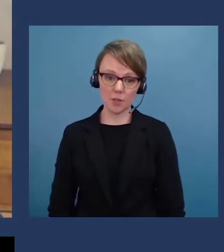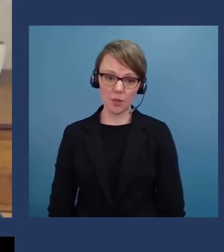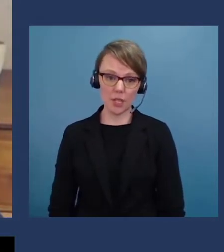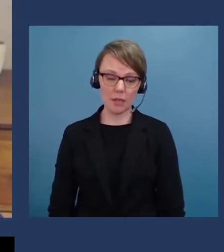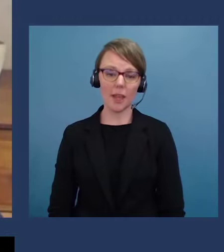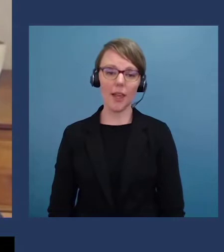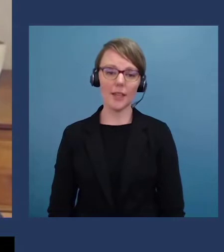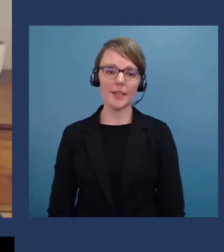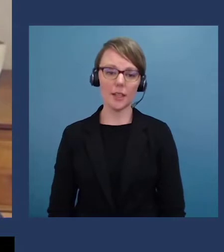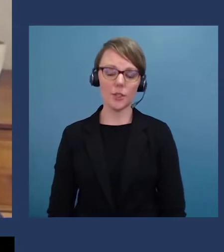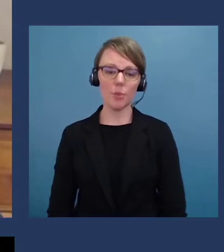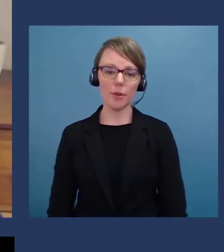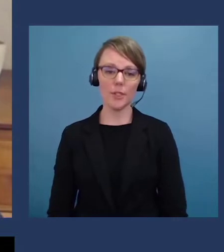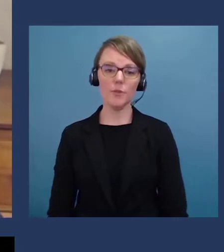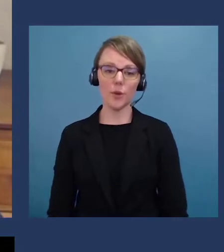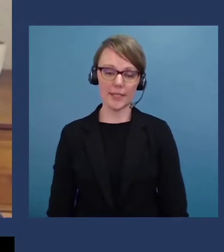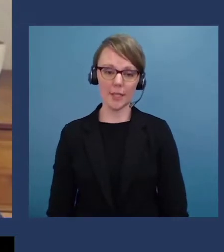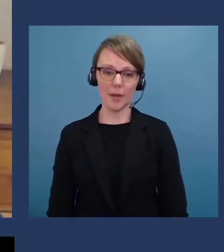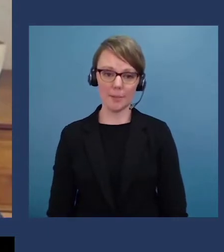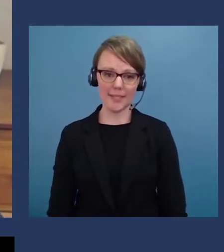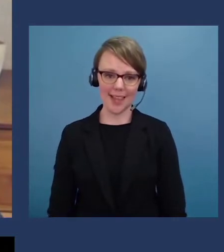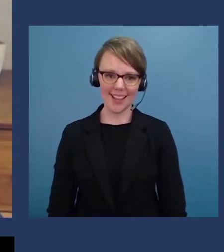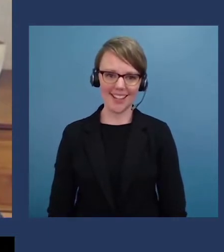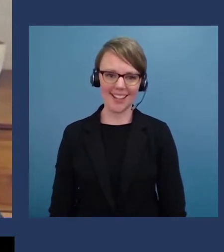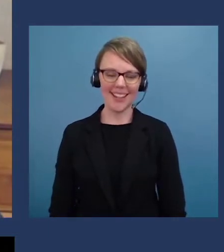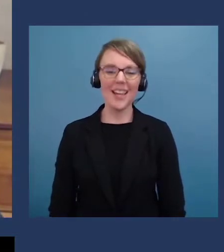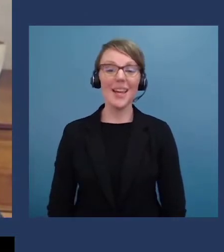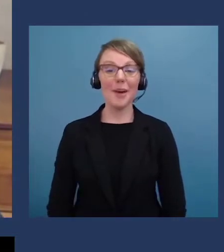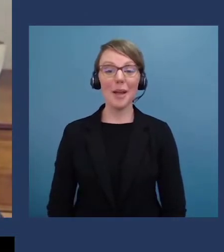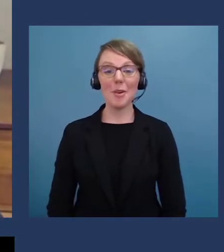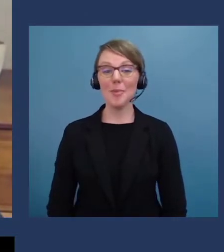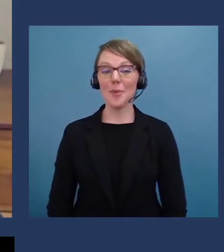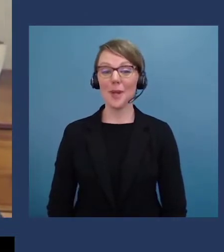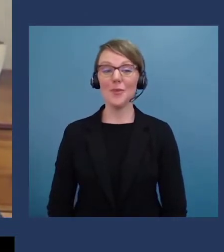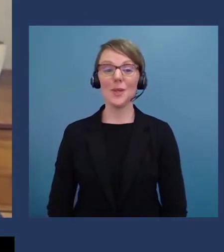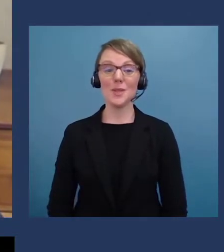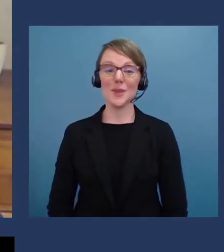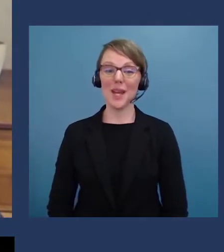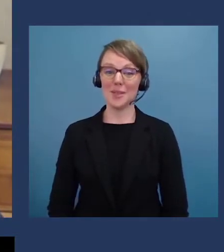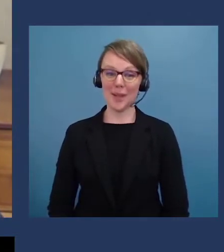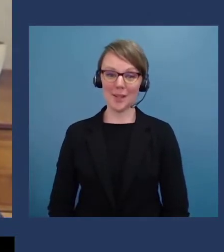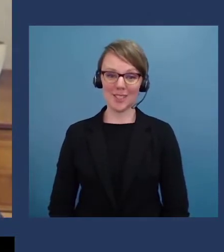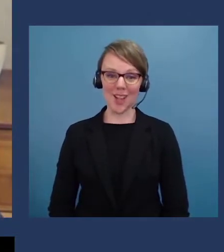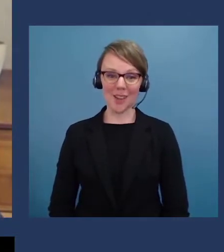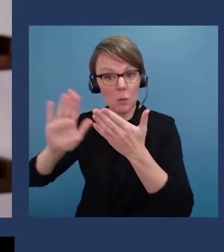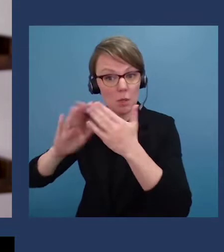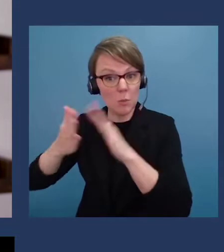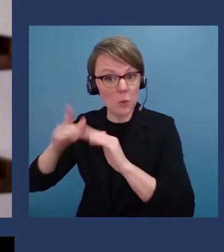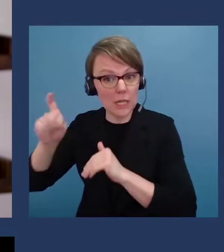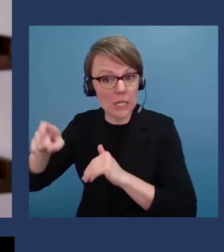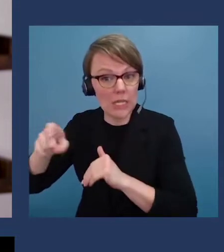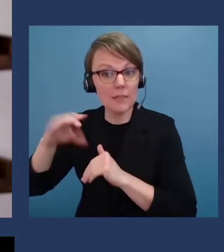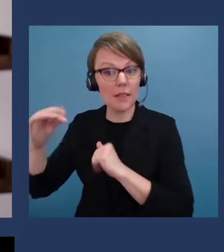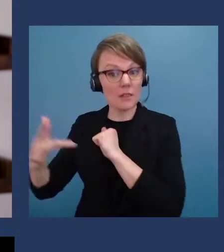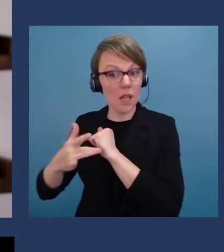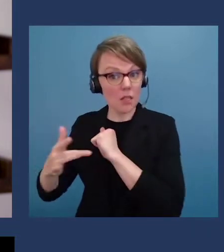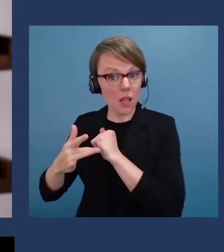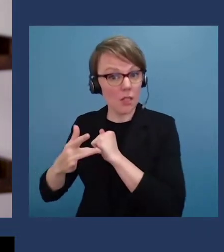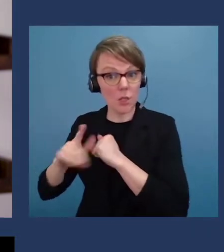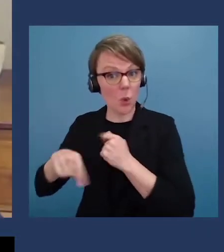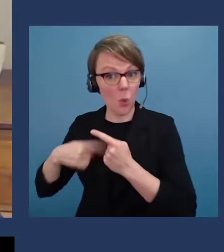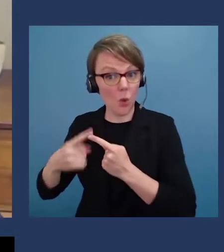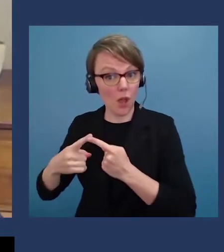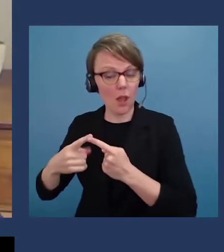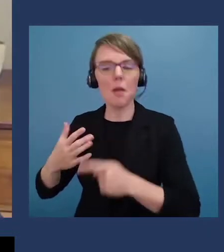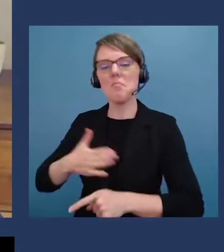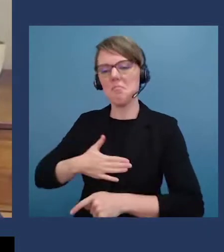on the screen, my ASL interpreter is voicing what I'm saying. Now, I remember when I first arrived at Microsoft as a new employee,